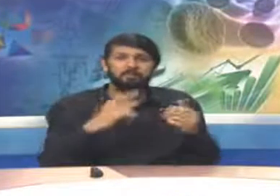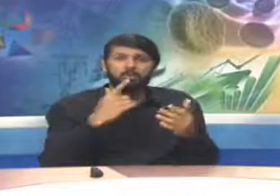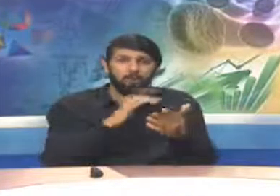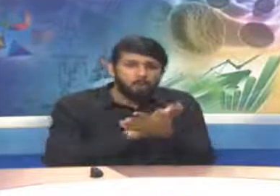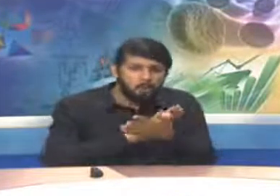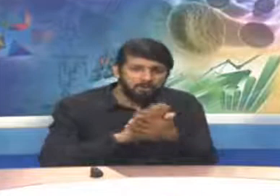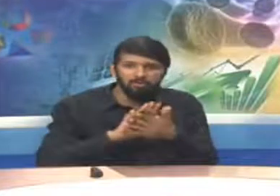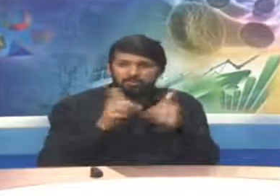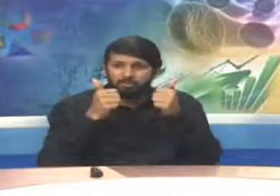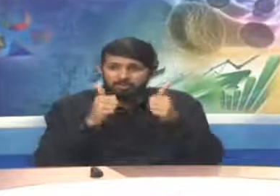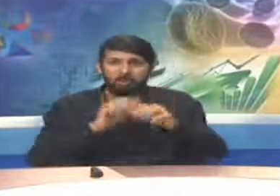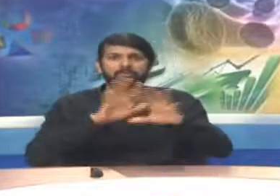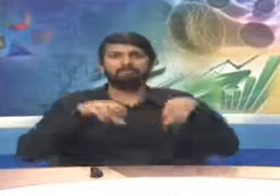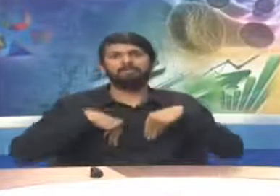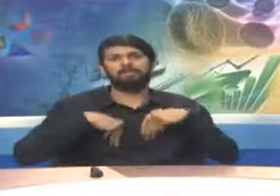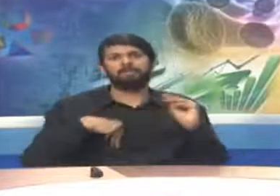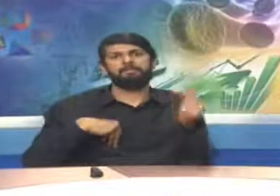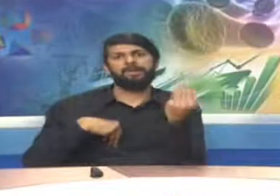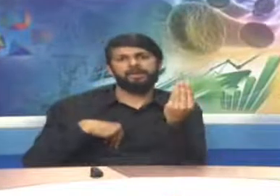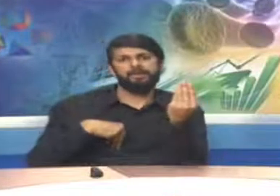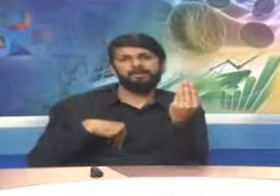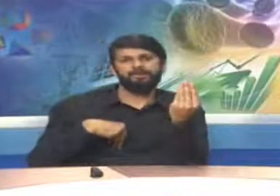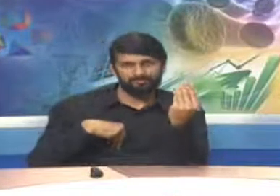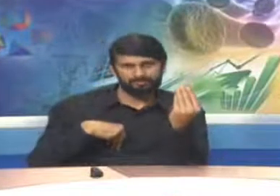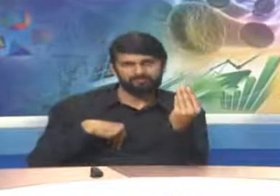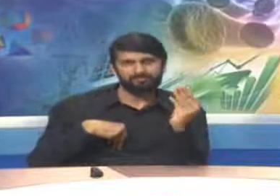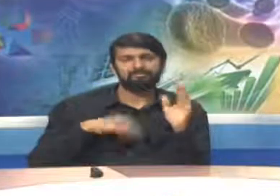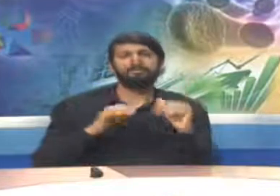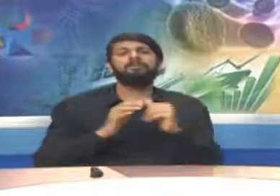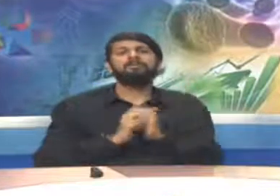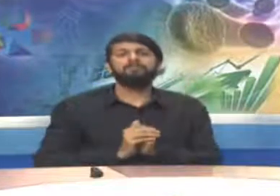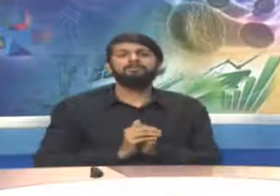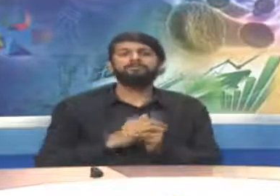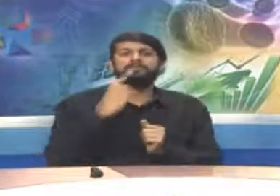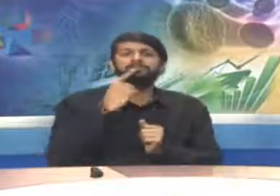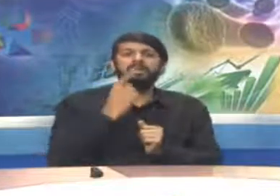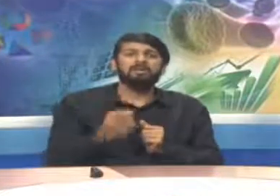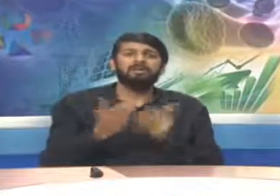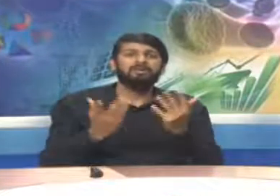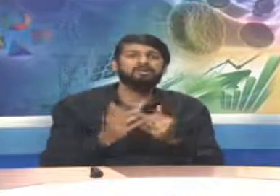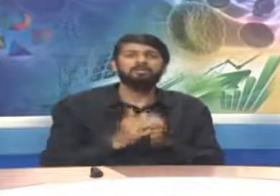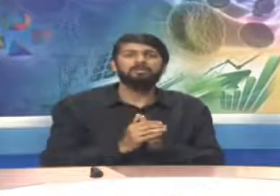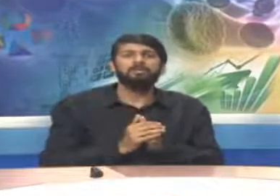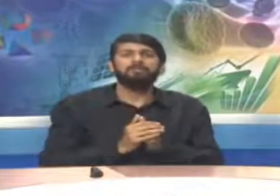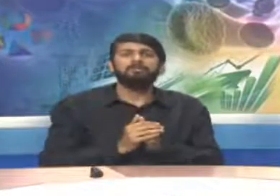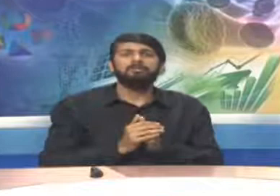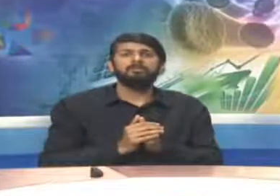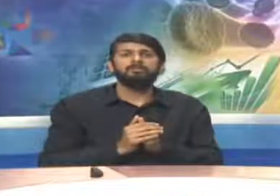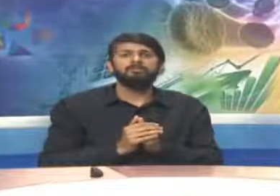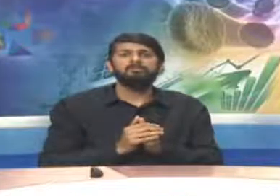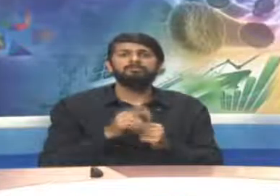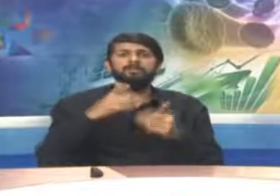Ashimas come before Swaraj. So I close, and